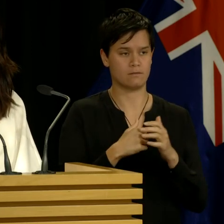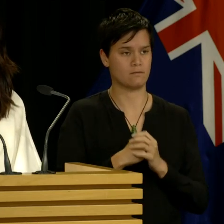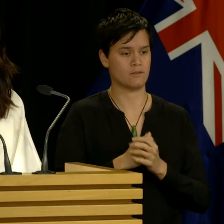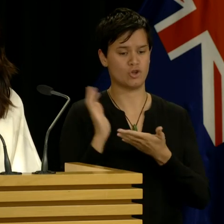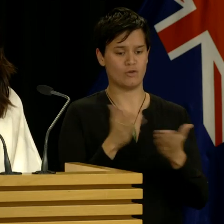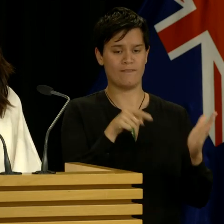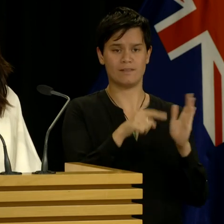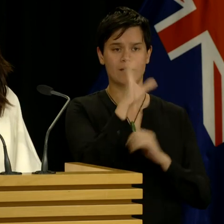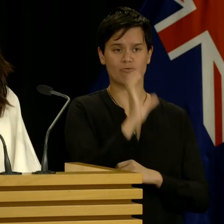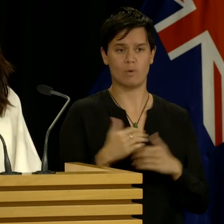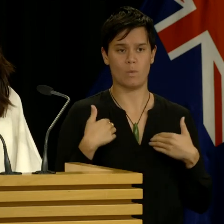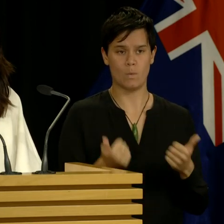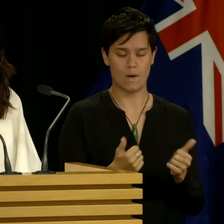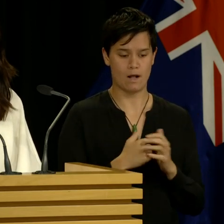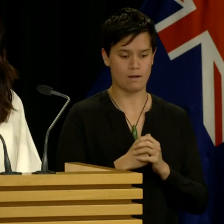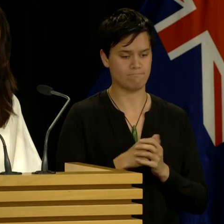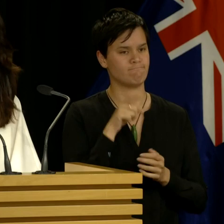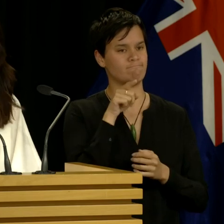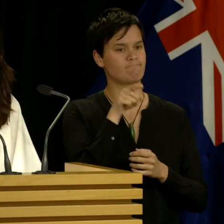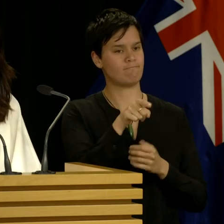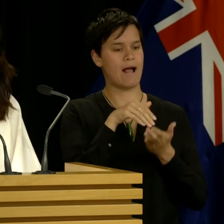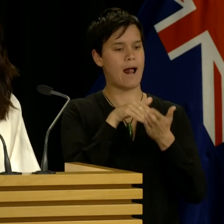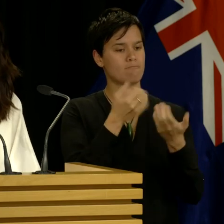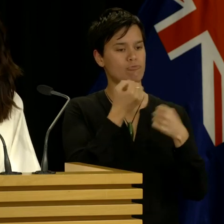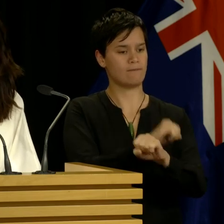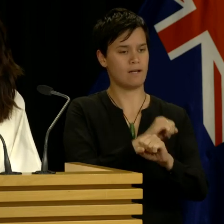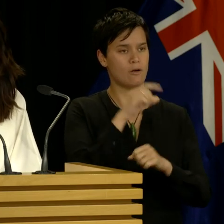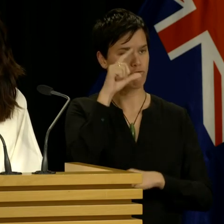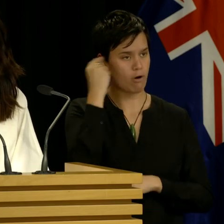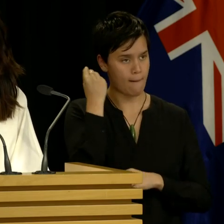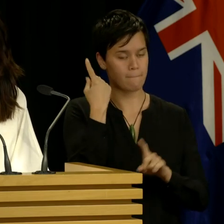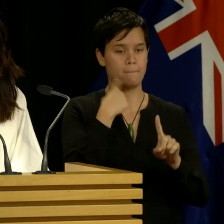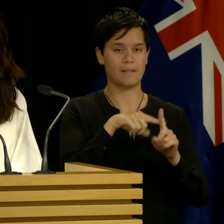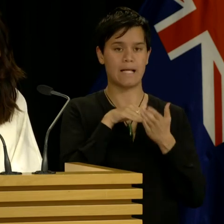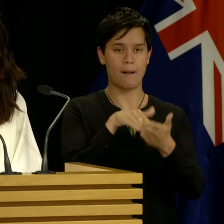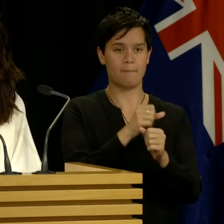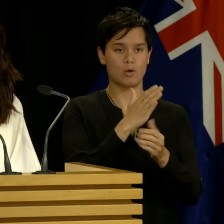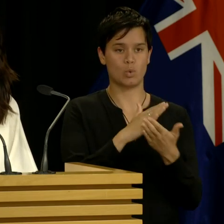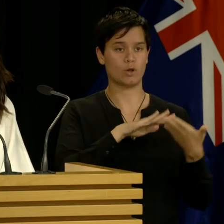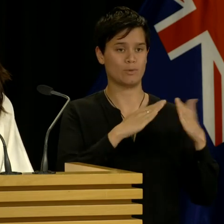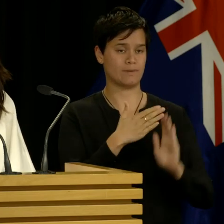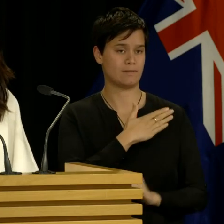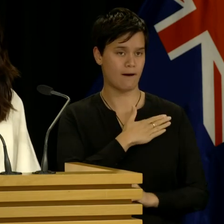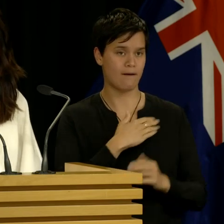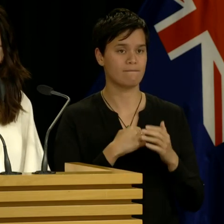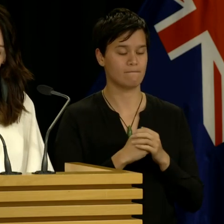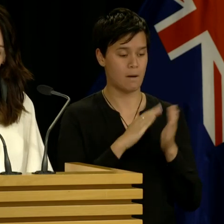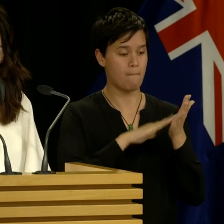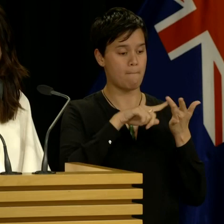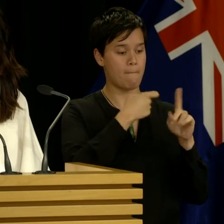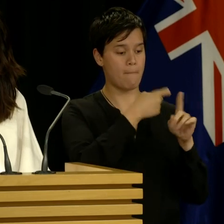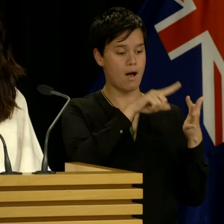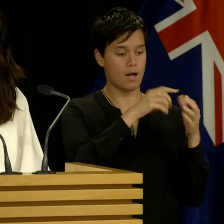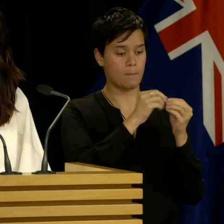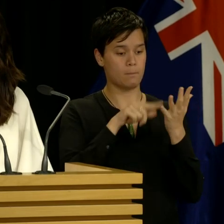Police role is focused on preventing crime and making our communities safer. Mike has been at the top through some big changes for the